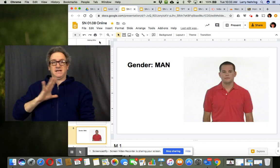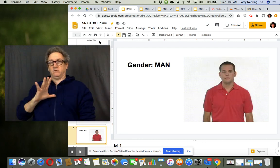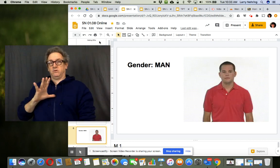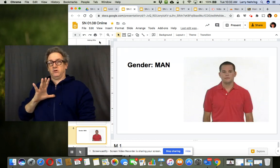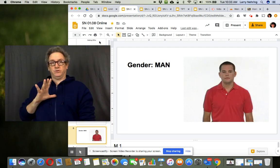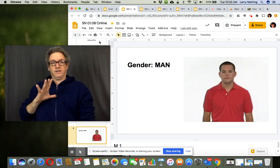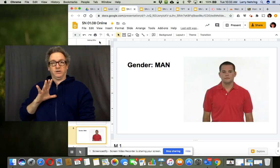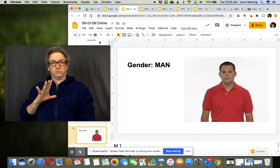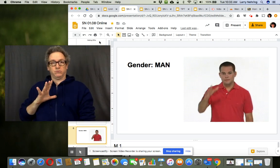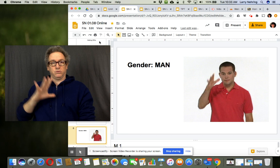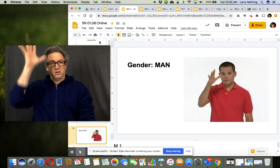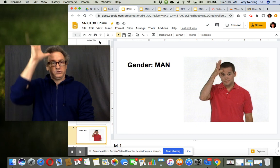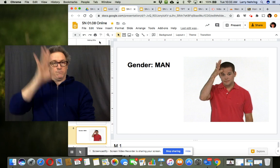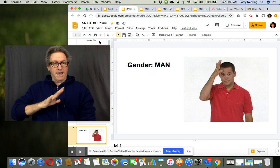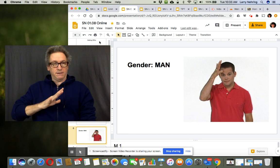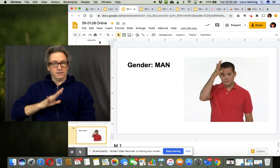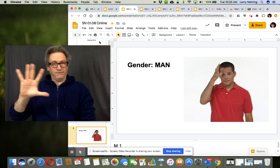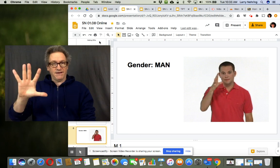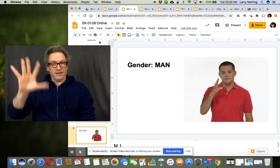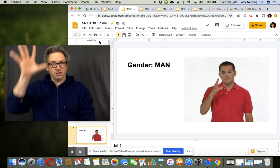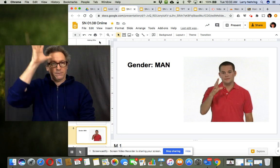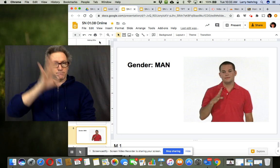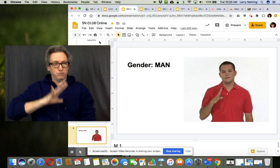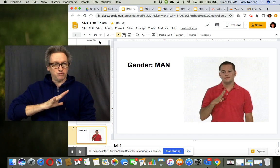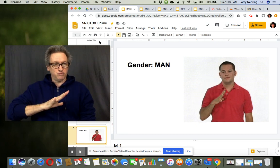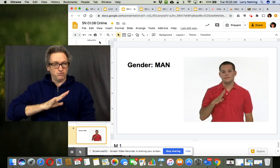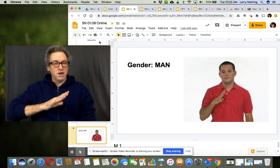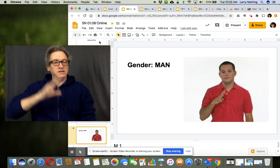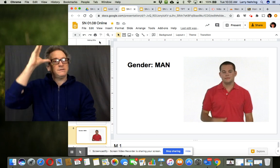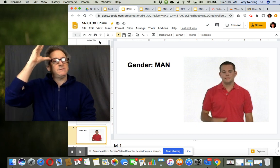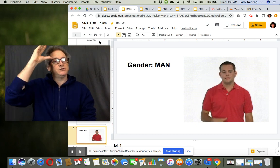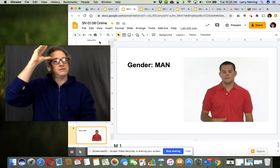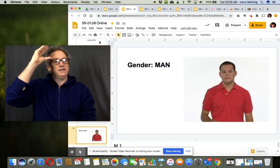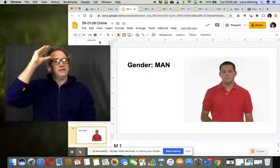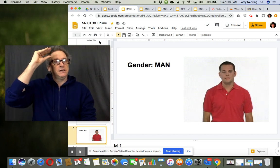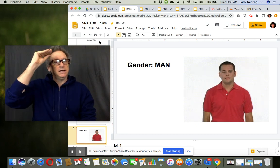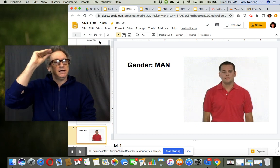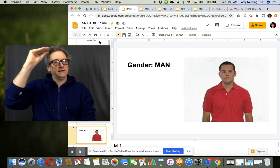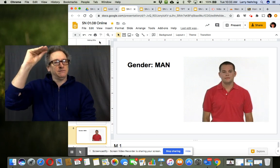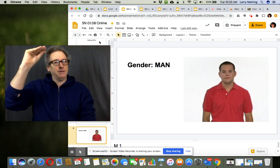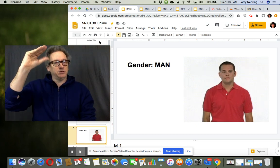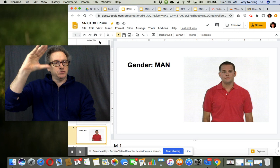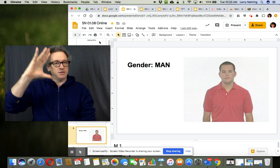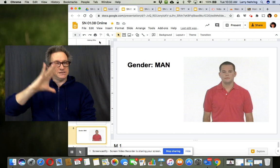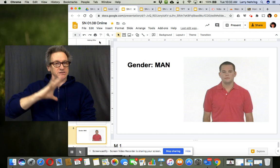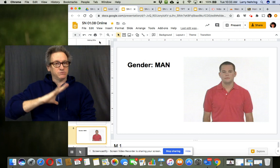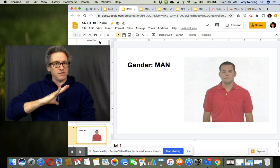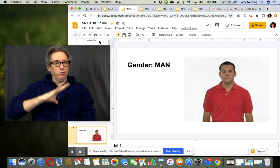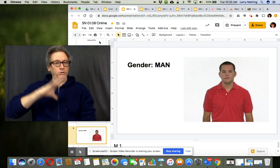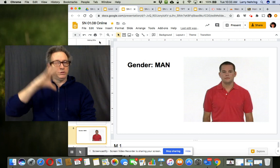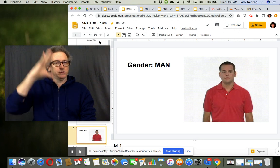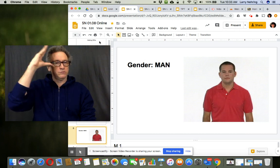drops down to here. So man, it's the 5-hand shape. Sometimes you'll see people do this. It's a